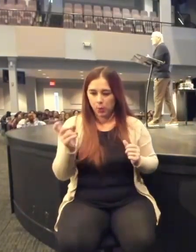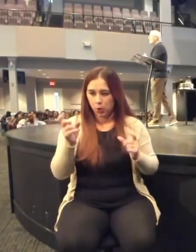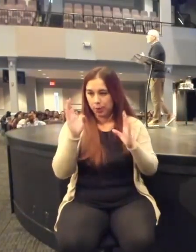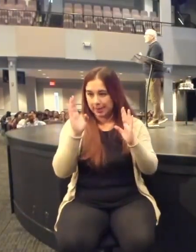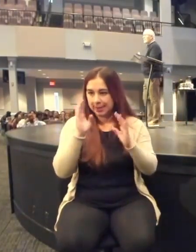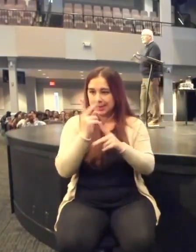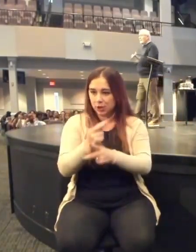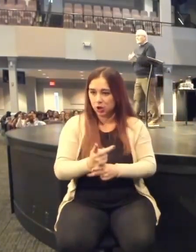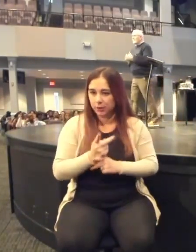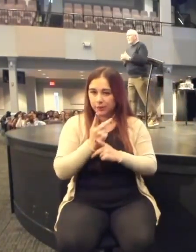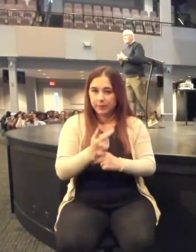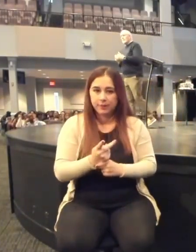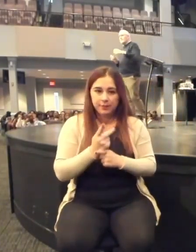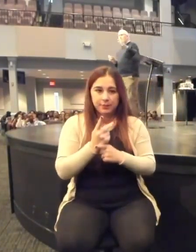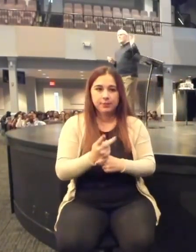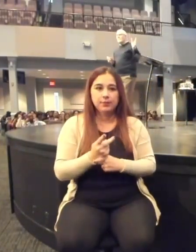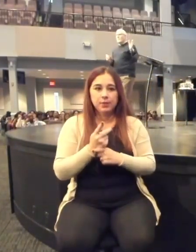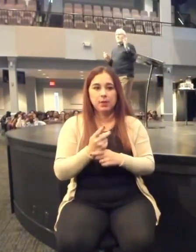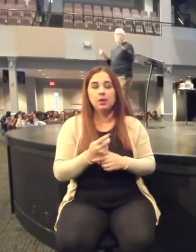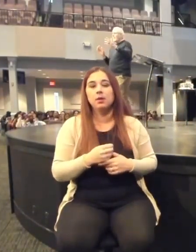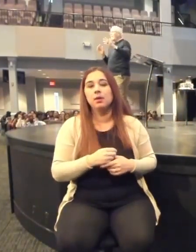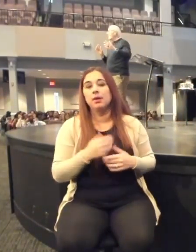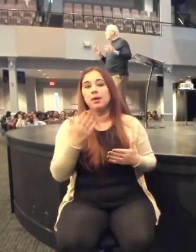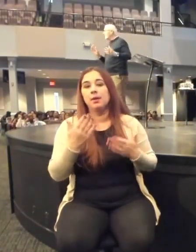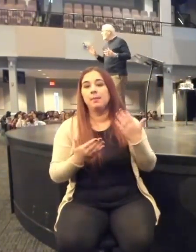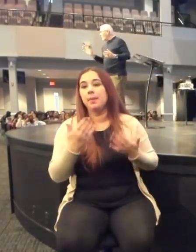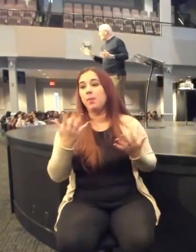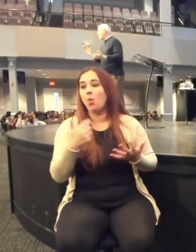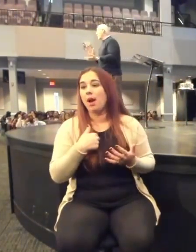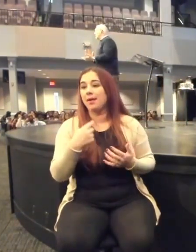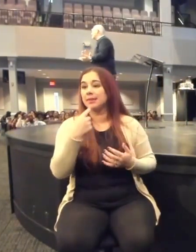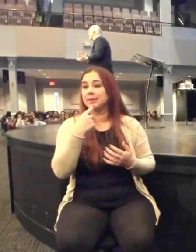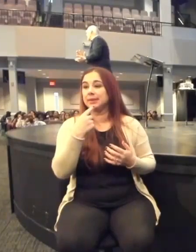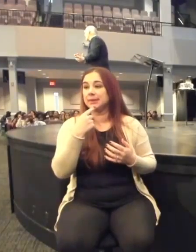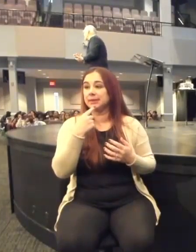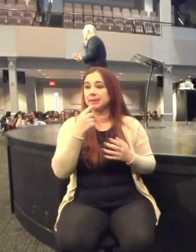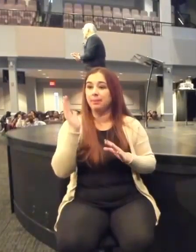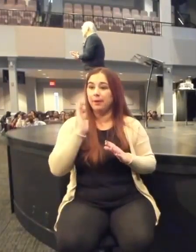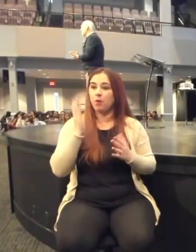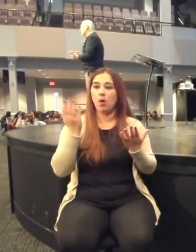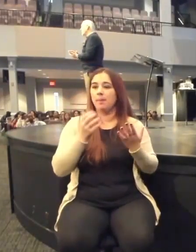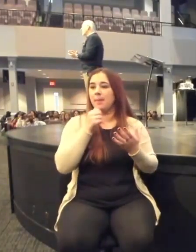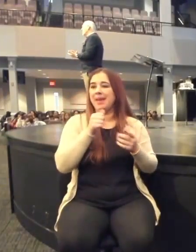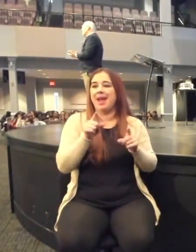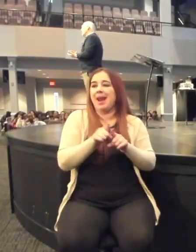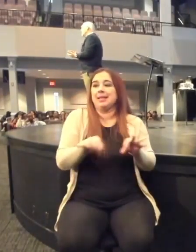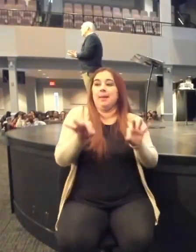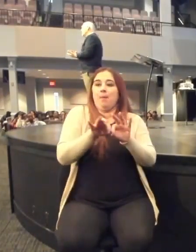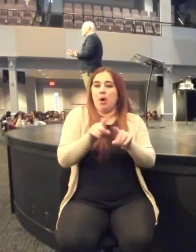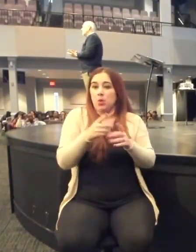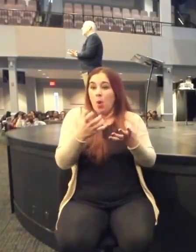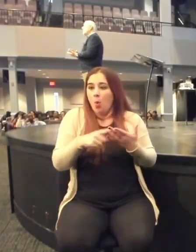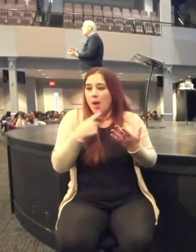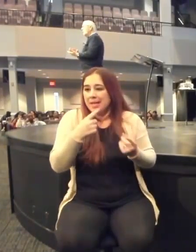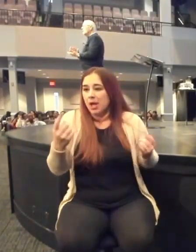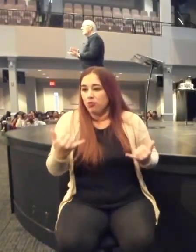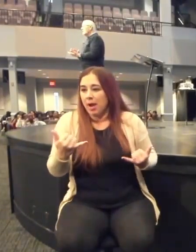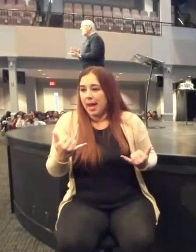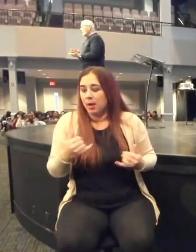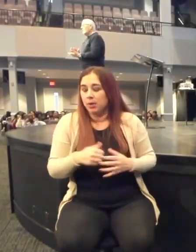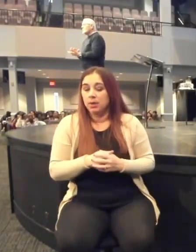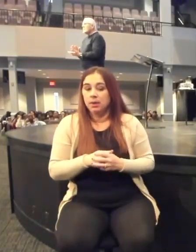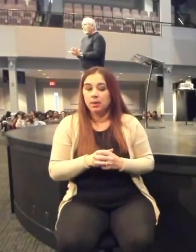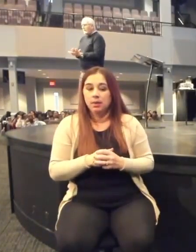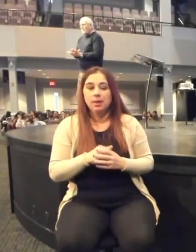listen really closely today, because perhaps what I've said before is not going to be any more important than what I'm going to say right now. It would be really